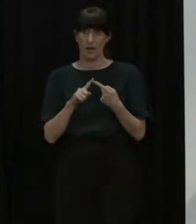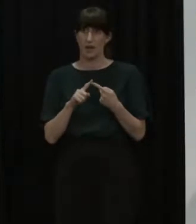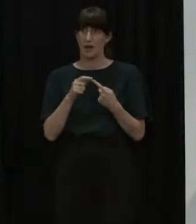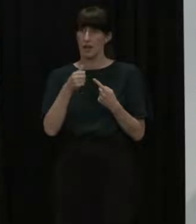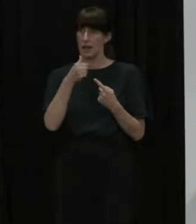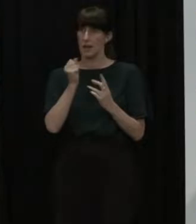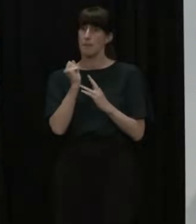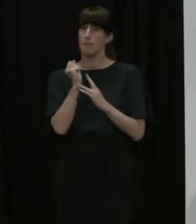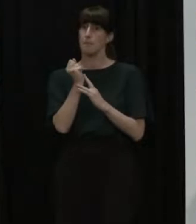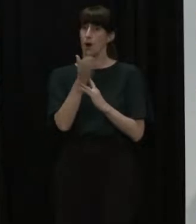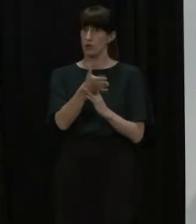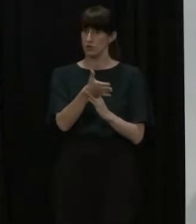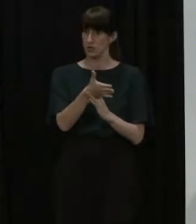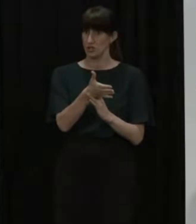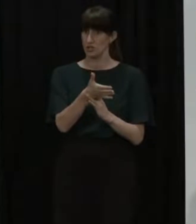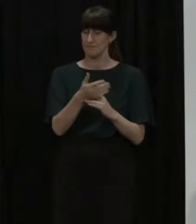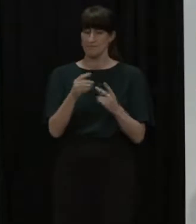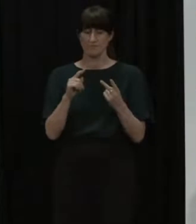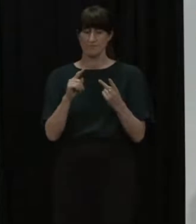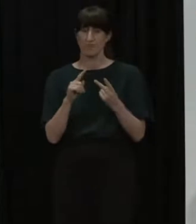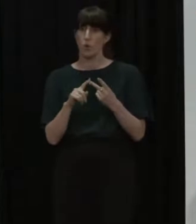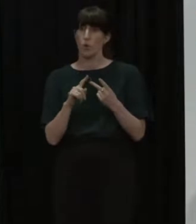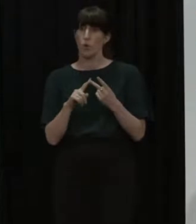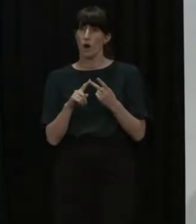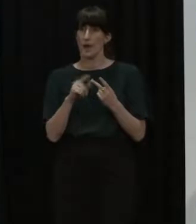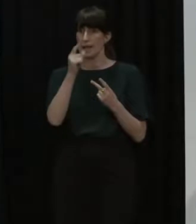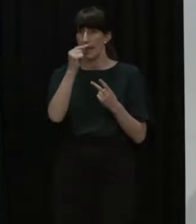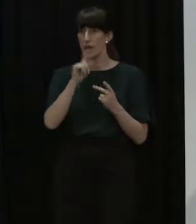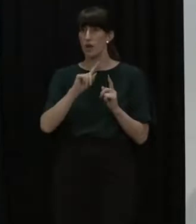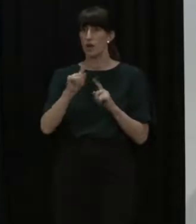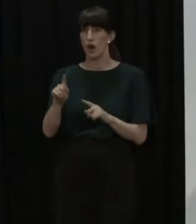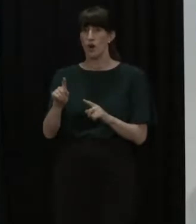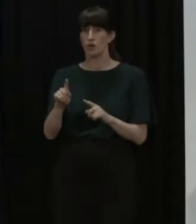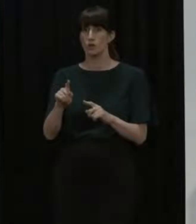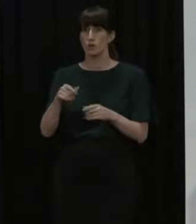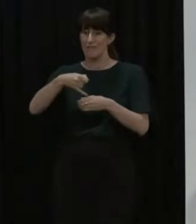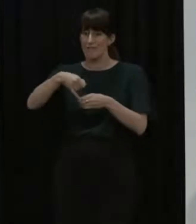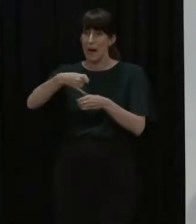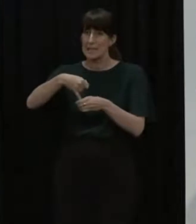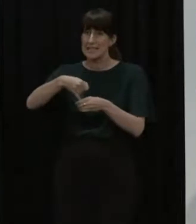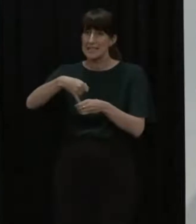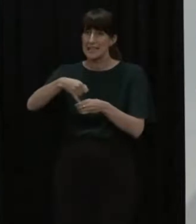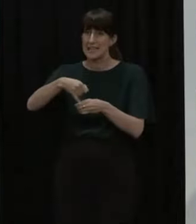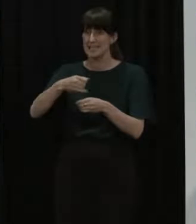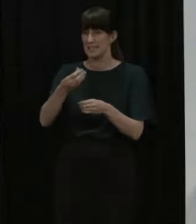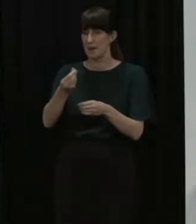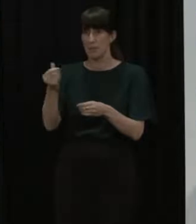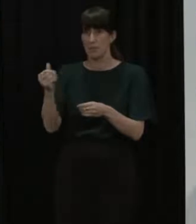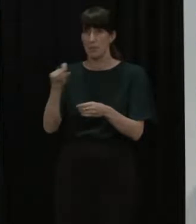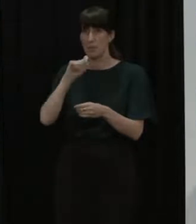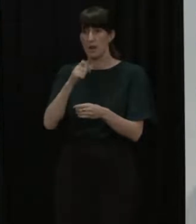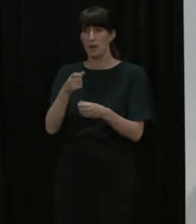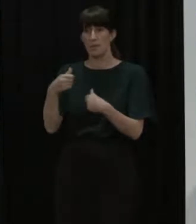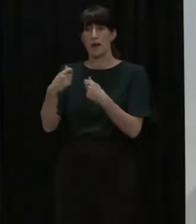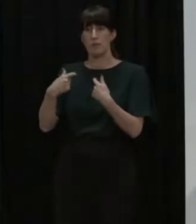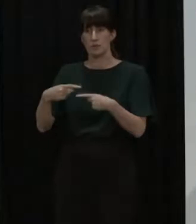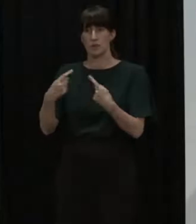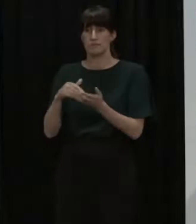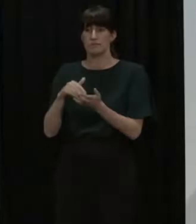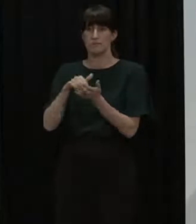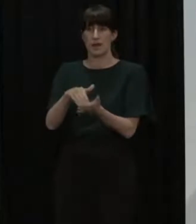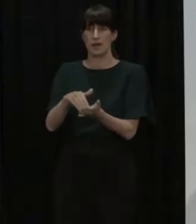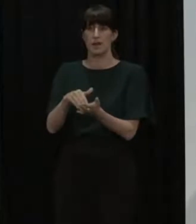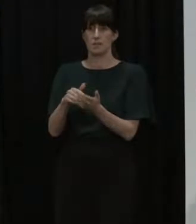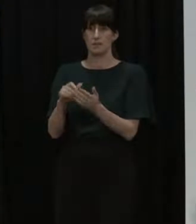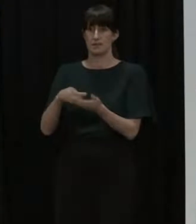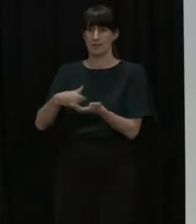and over the next couple of days, people will also be able to go to 400 pharmacies across the country to request their pass.